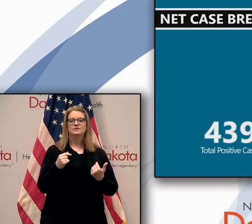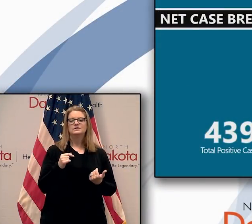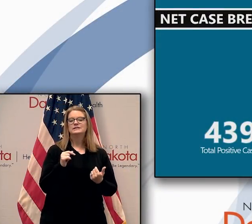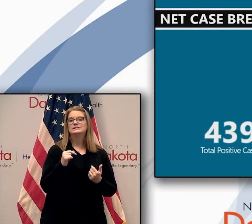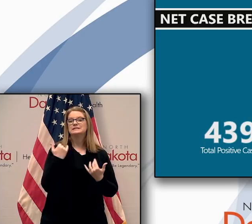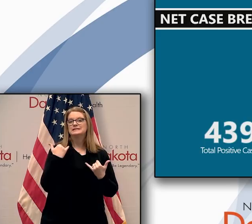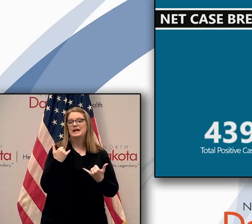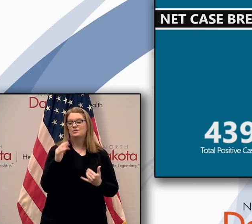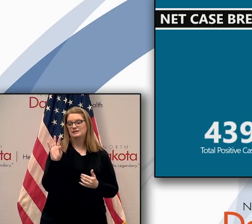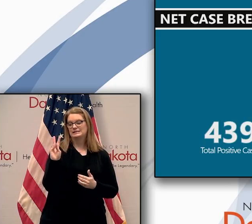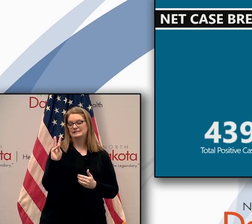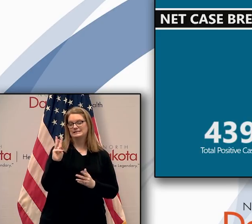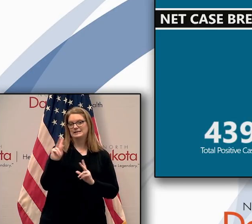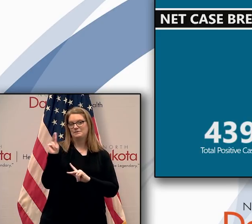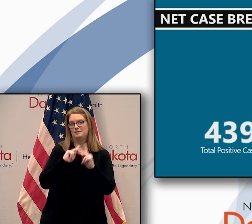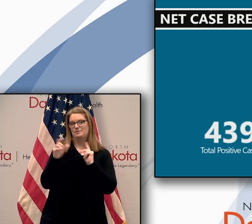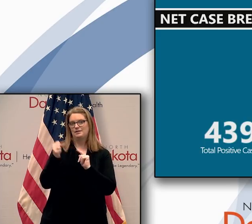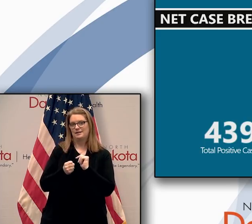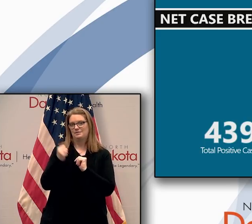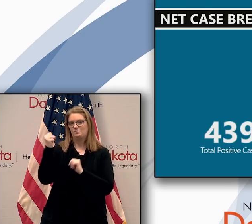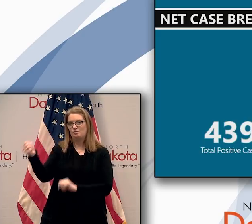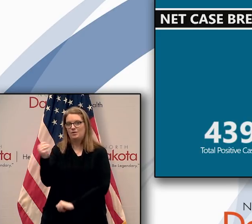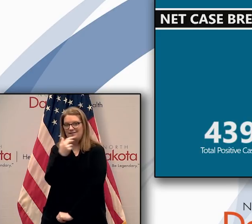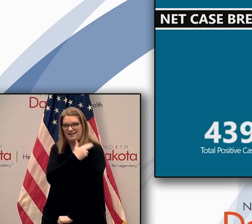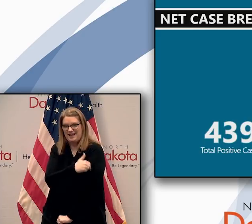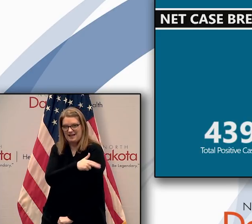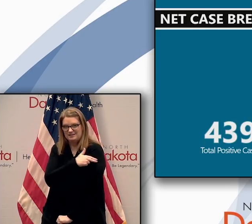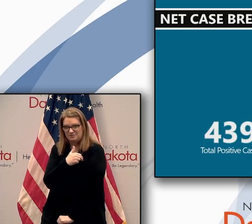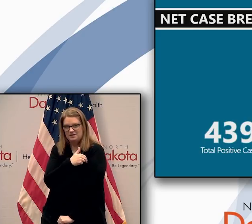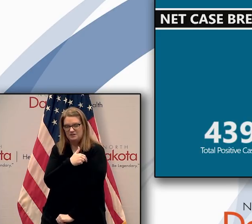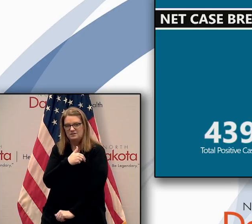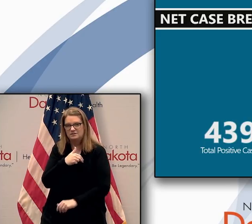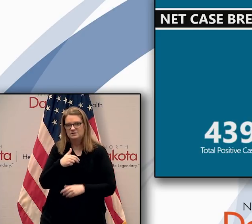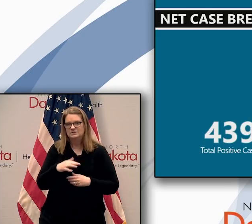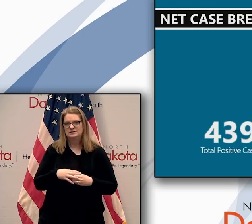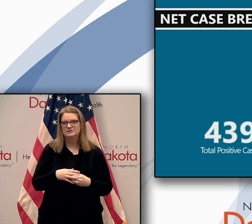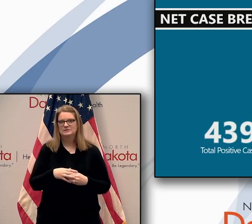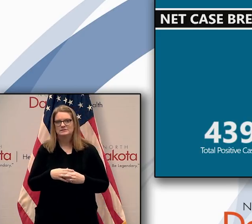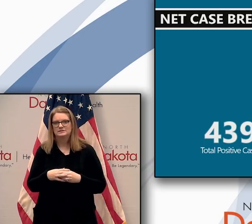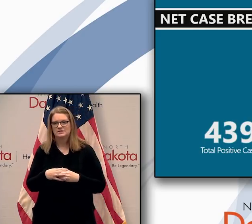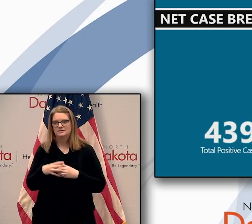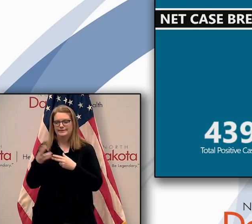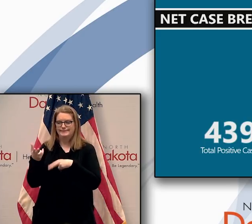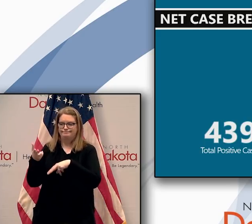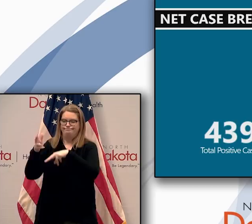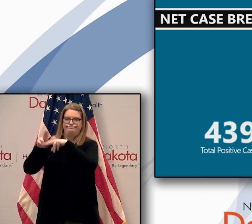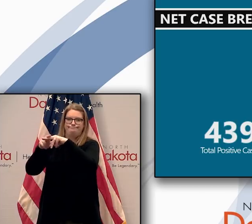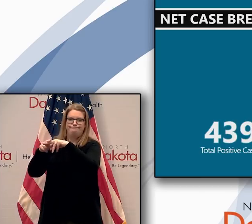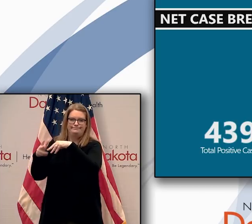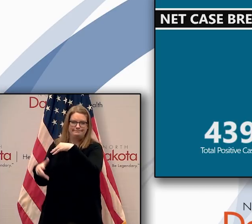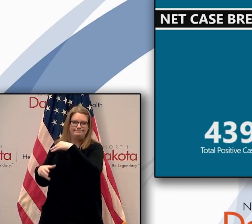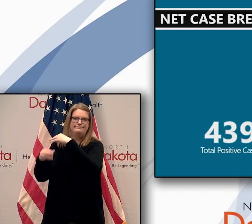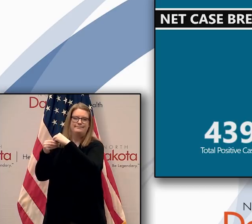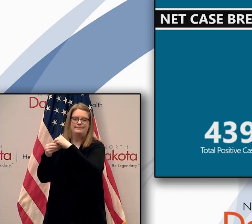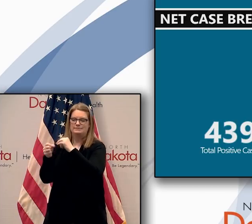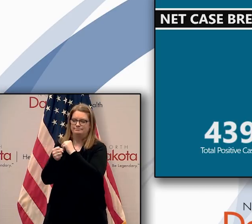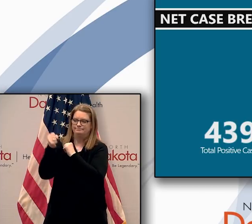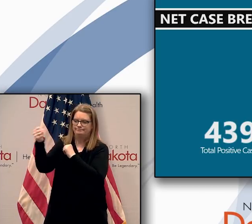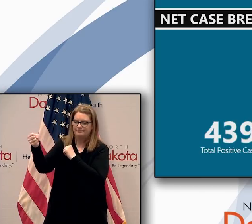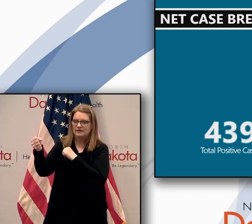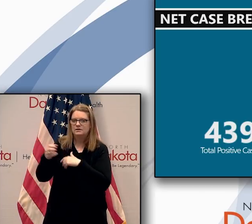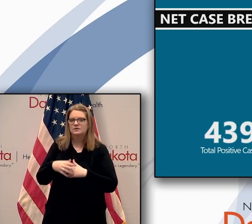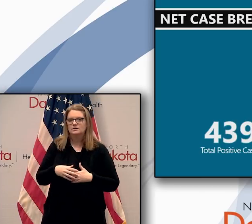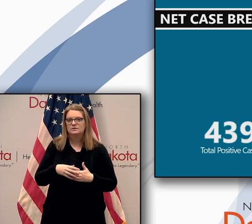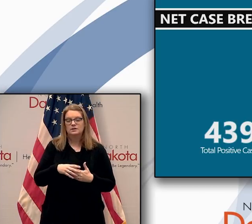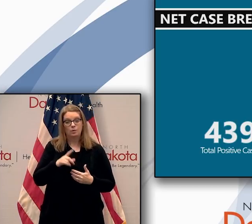16 people that are hospitalized. That's up over the previous days, but still relatively and quite low relative to